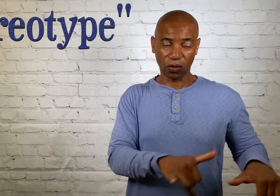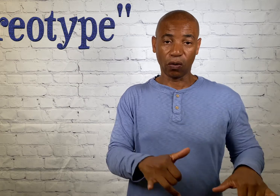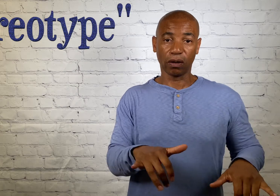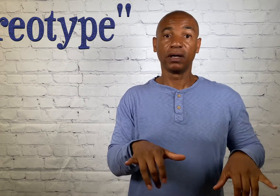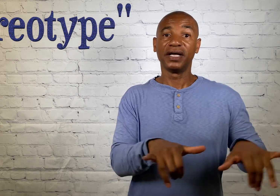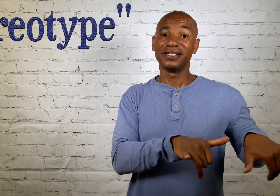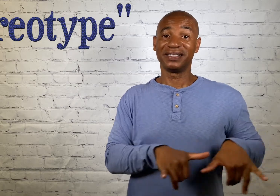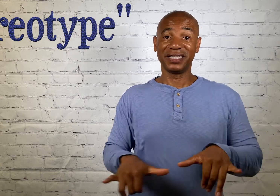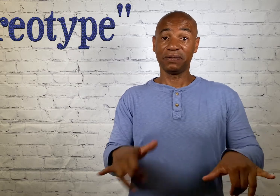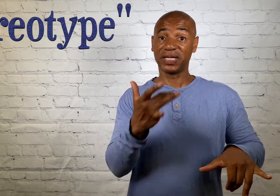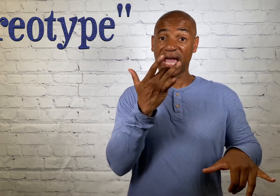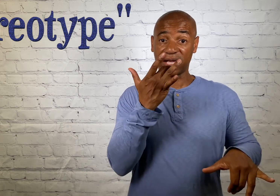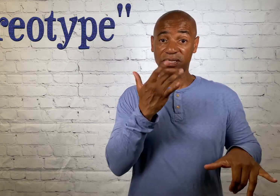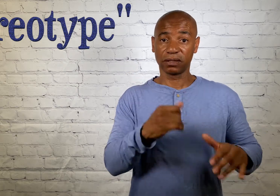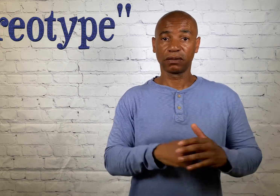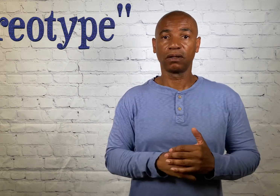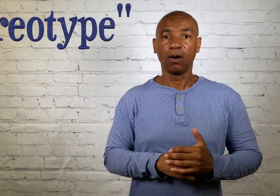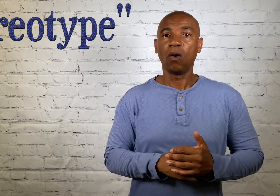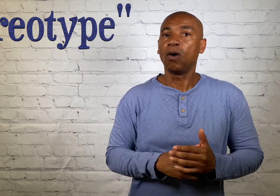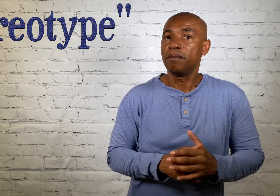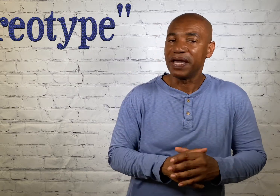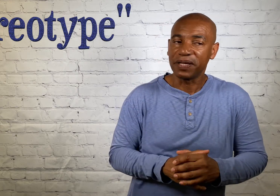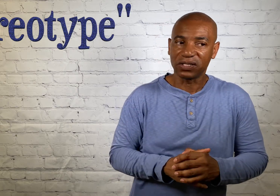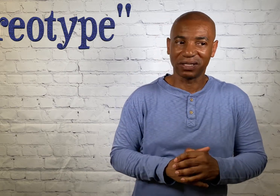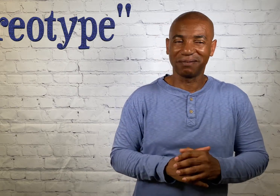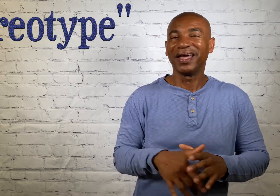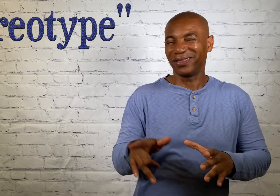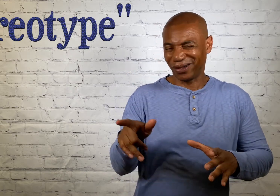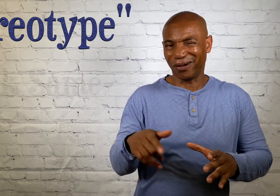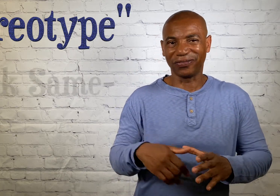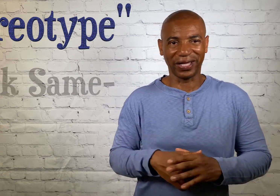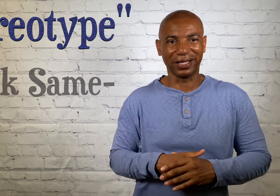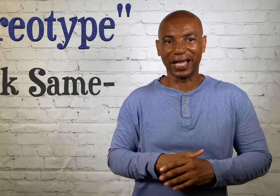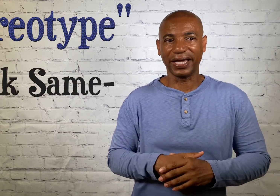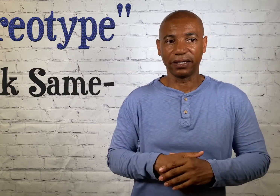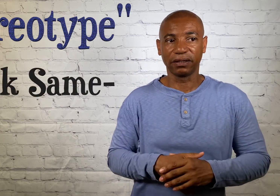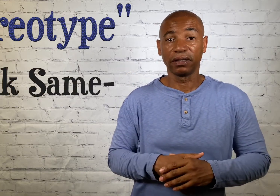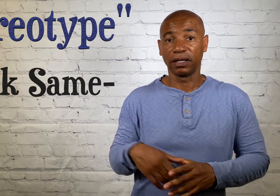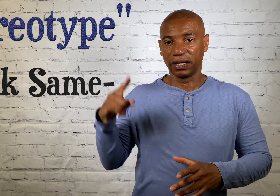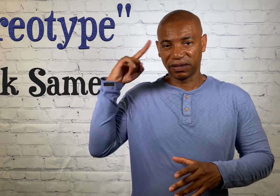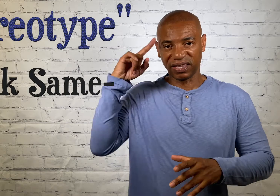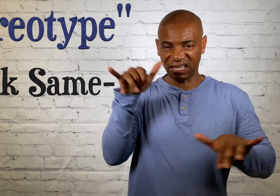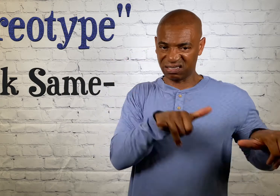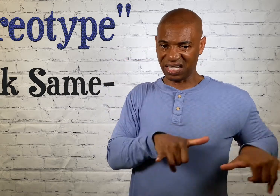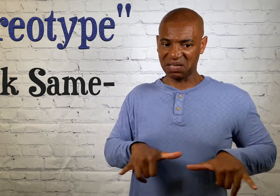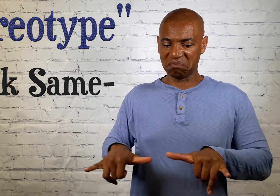or same taste. Or maybe they're saying they all think alike. Think same.